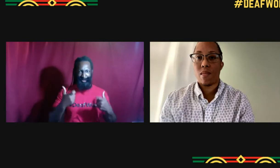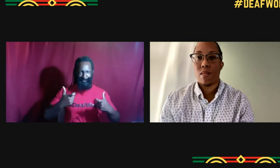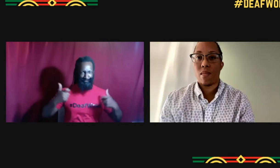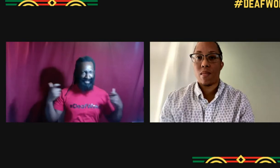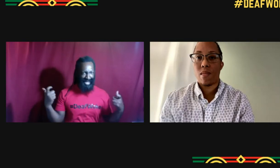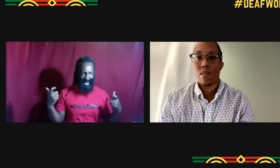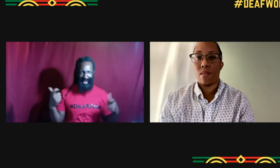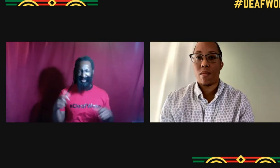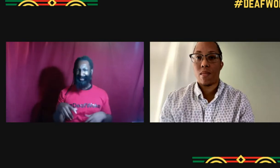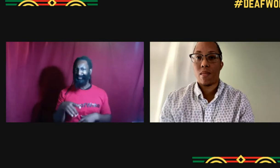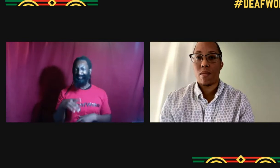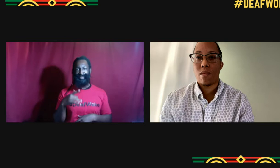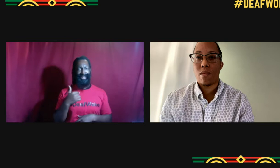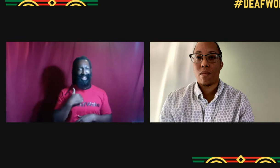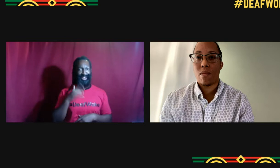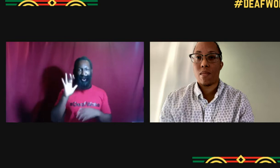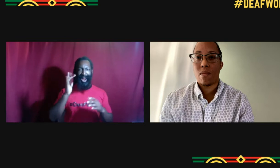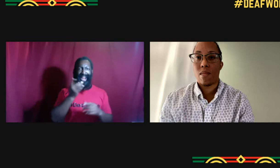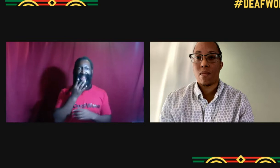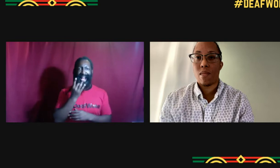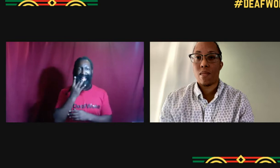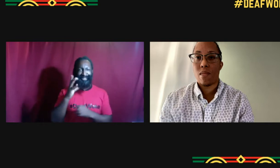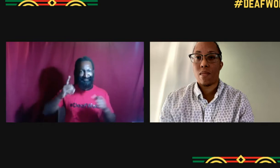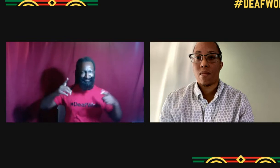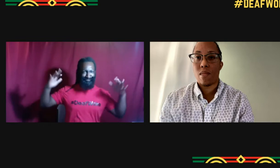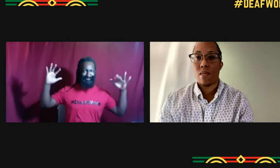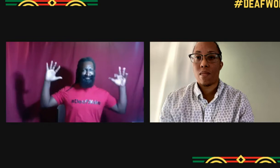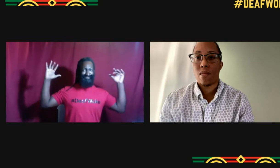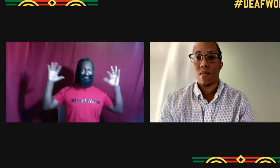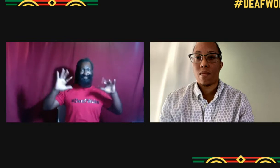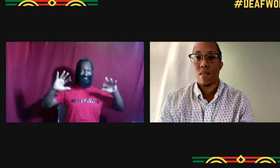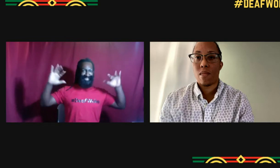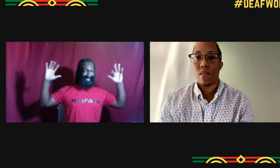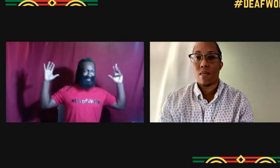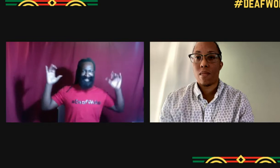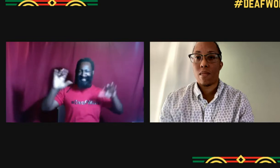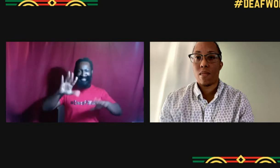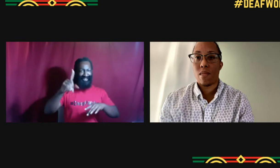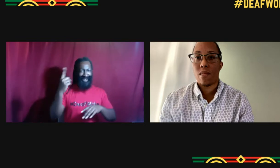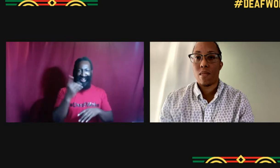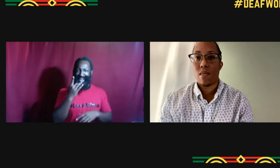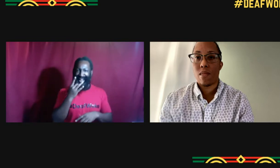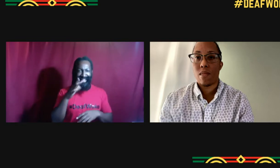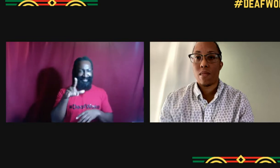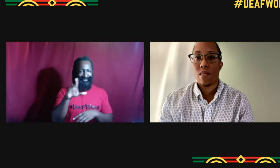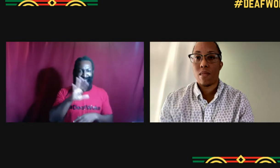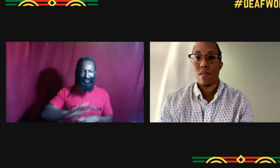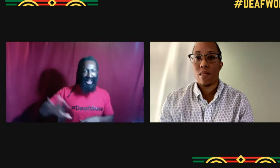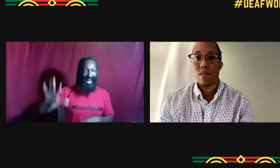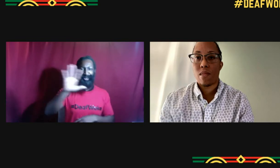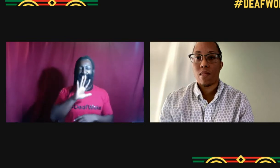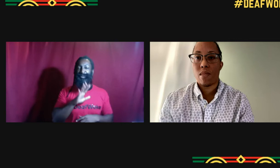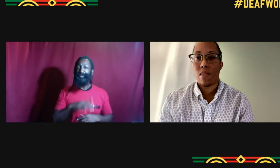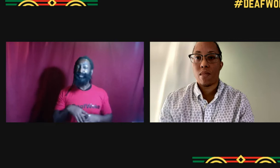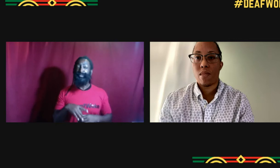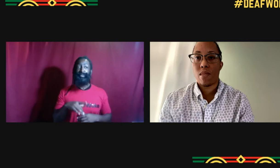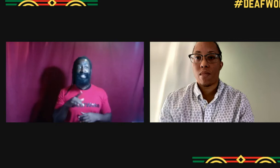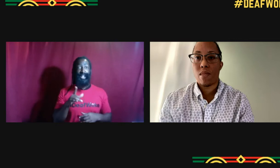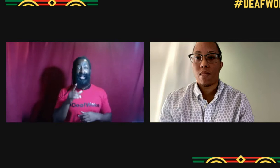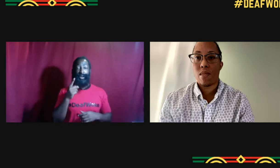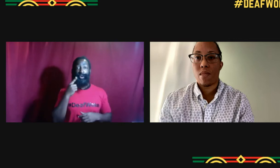And I really appreciate that. You know, you're so courageous. You are a shining, shining